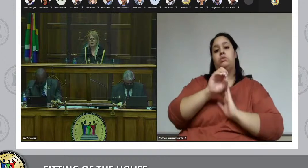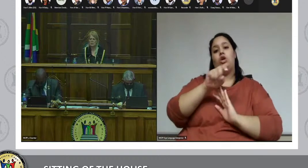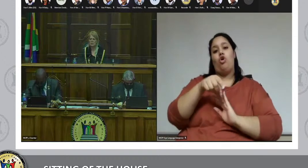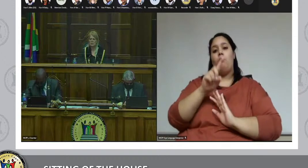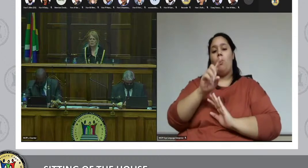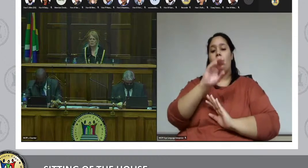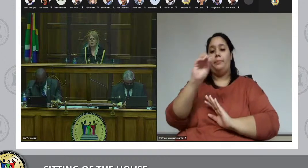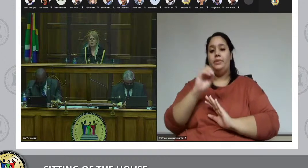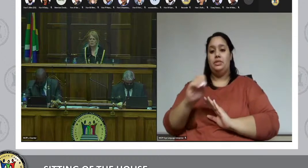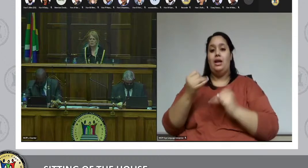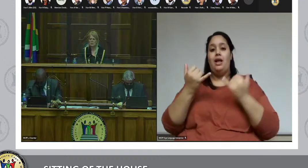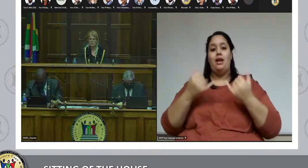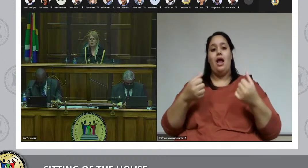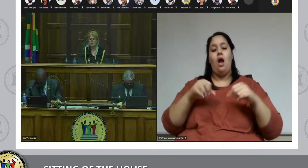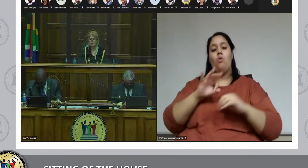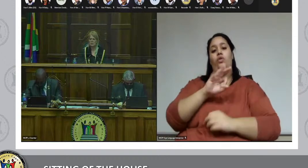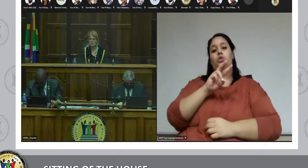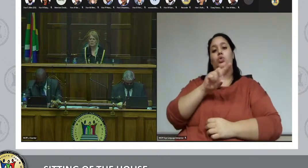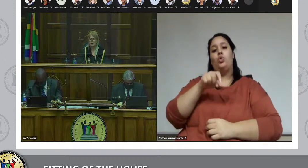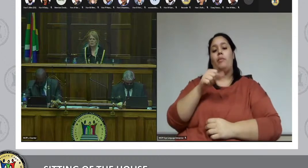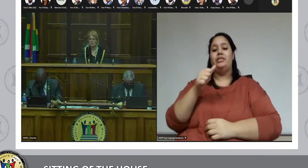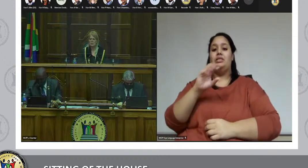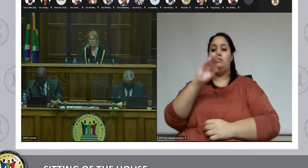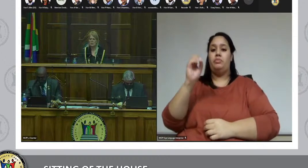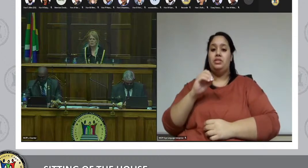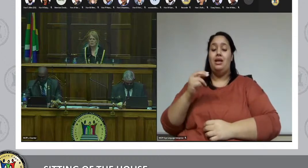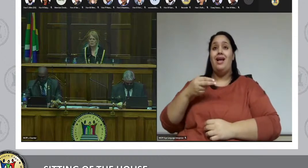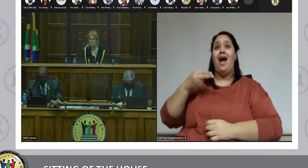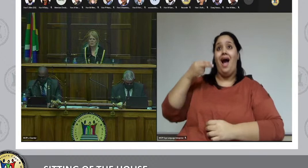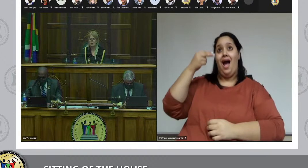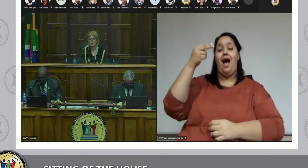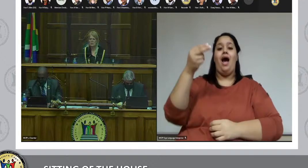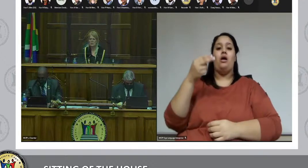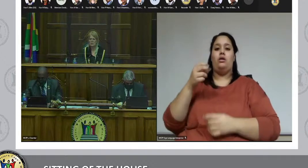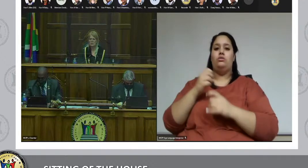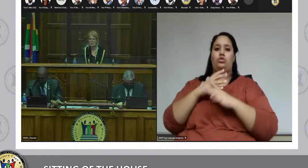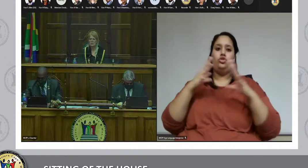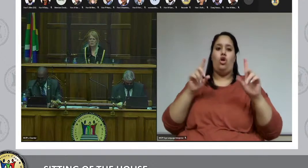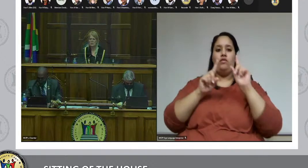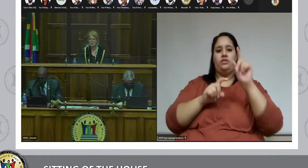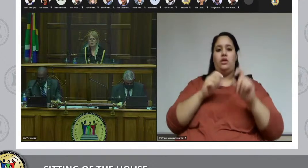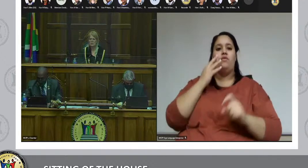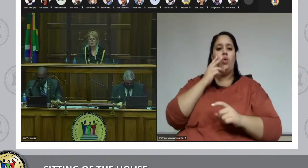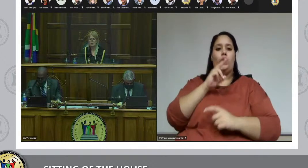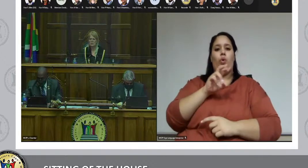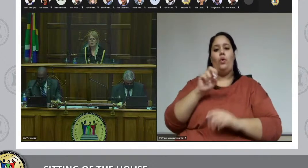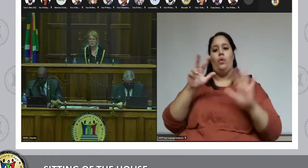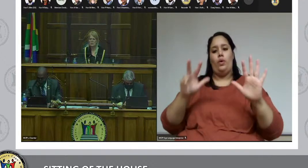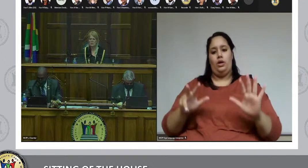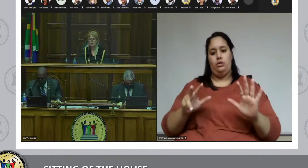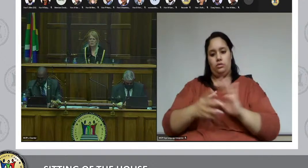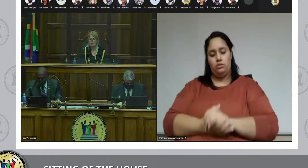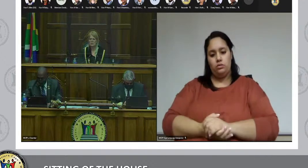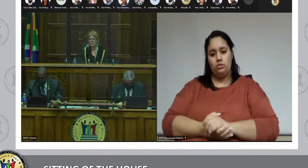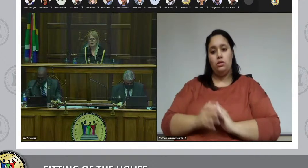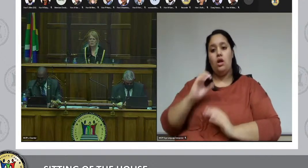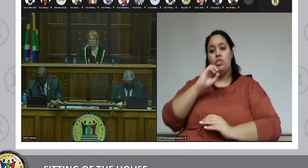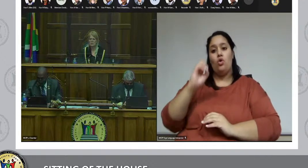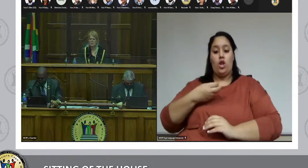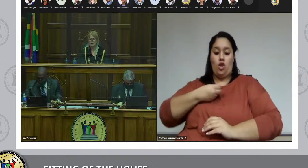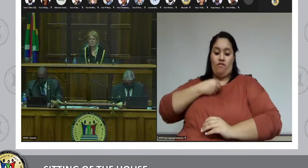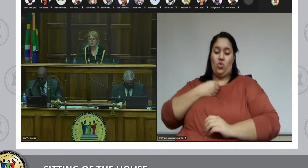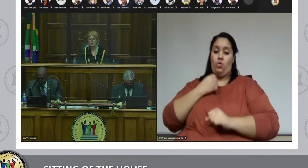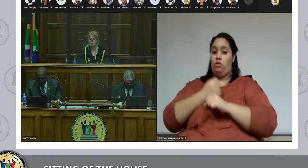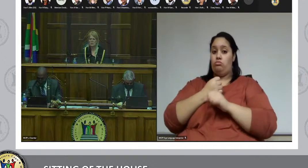at 32.6%, which is the highest it has been since the start of the survey in 2008. The rate of youth unemployment in